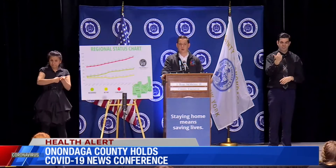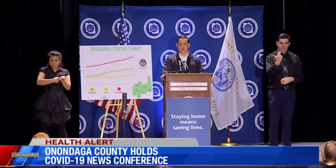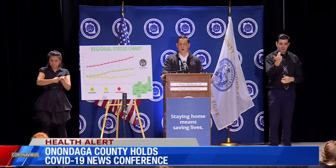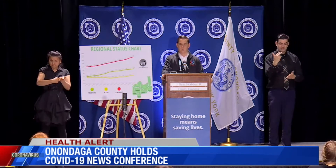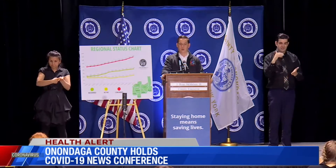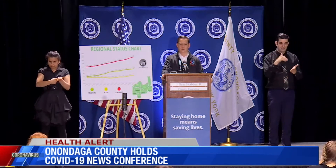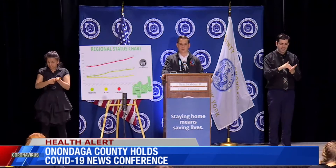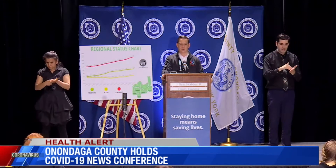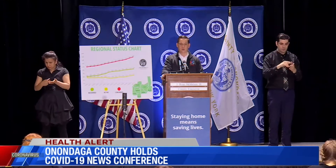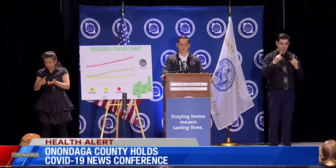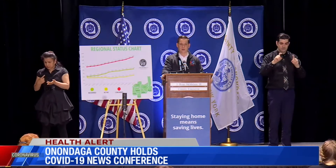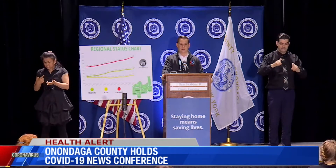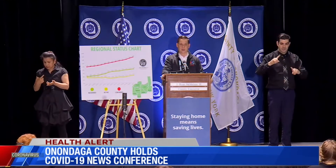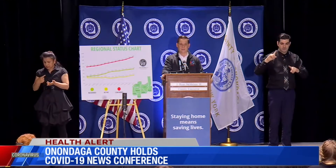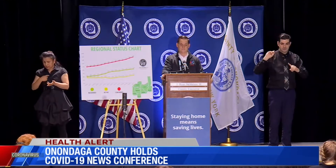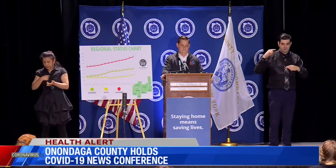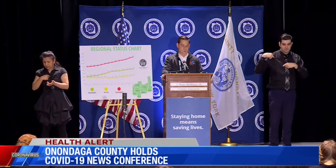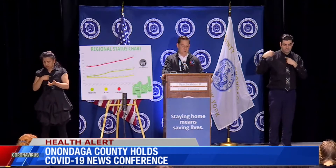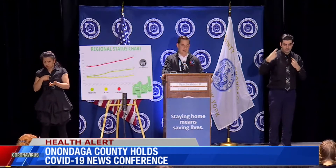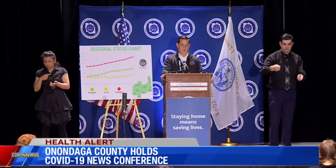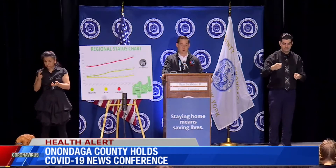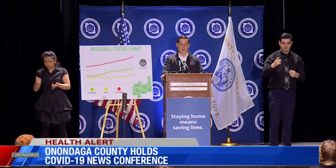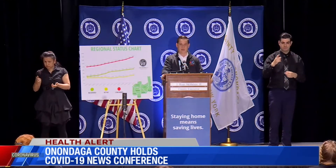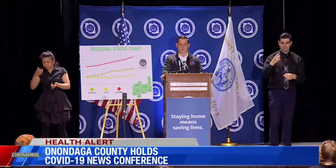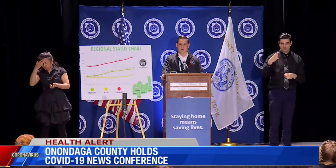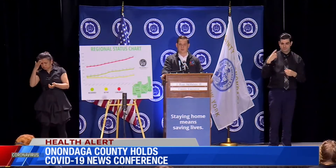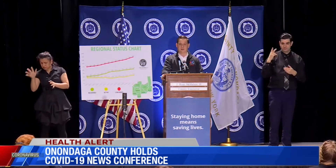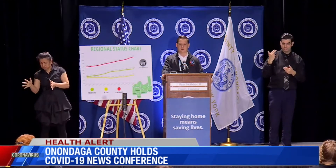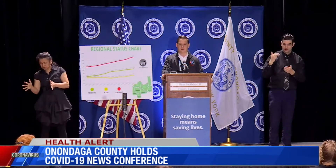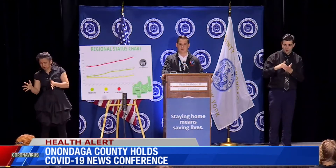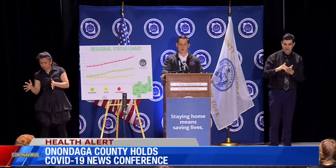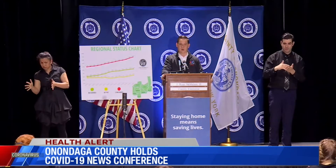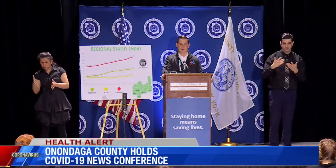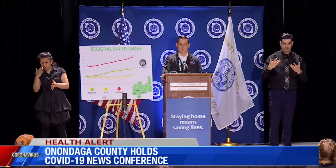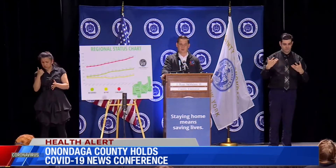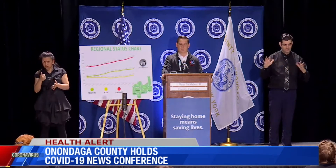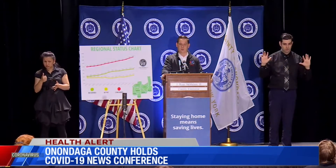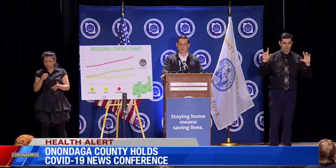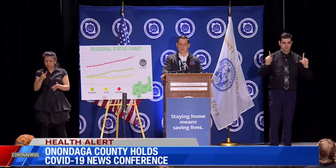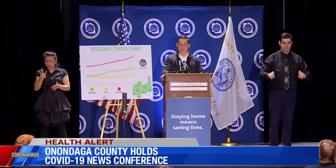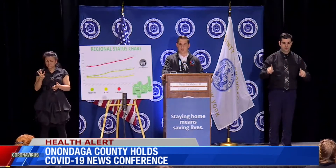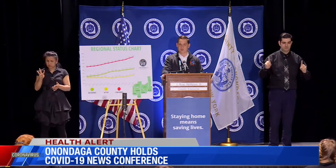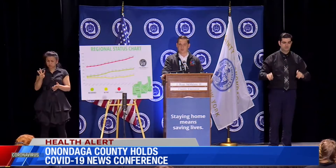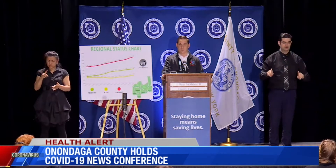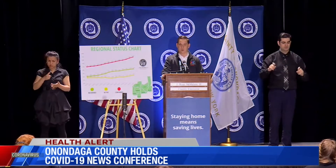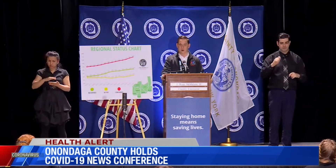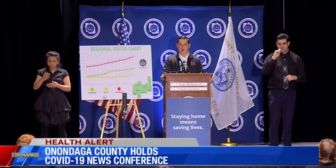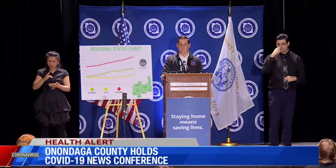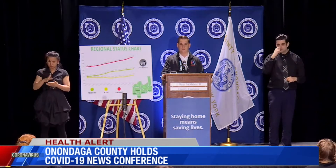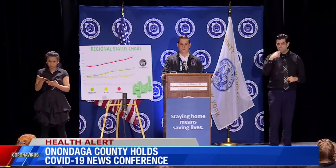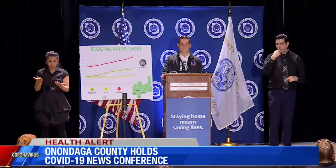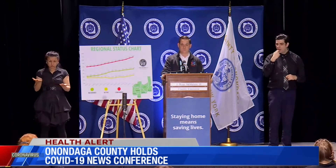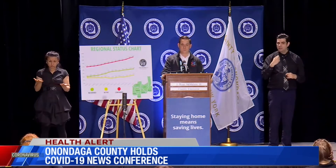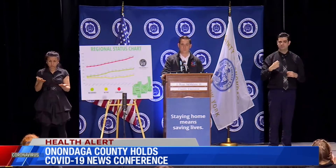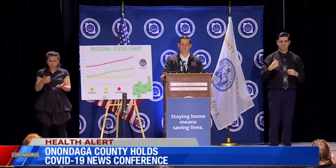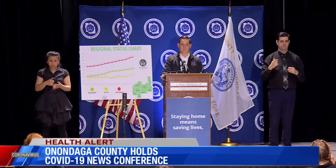So we're going to be doing a lot of proactive testing. So some of it will be strategic, some of it will be